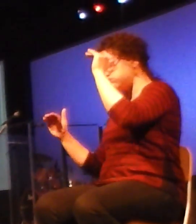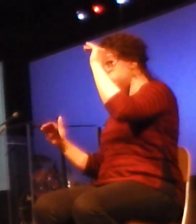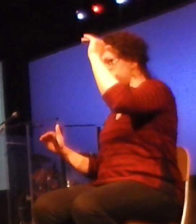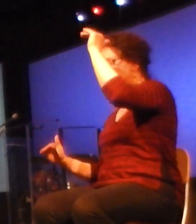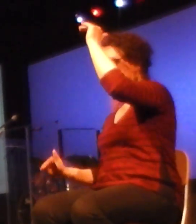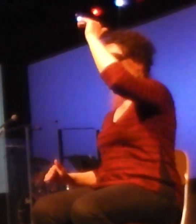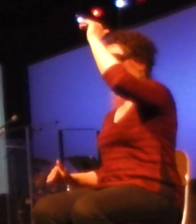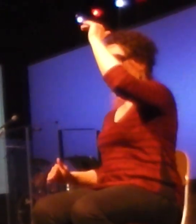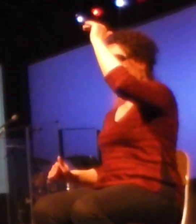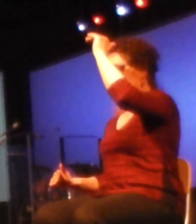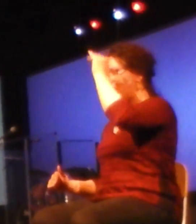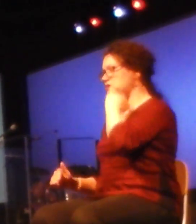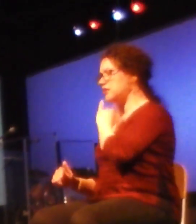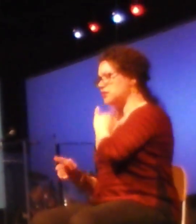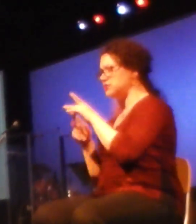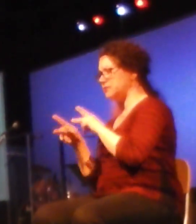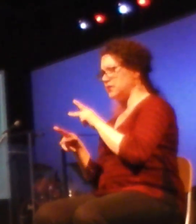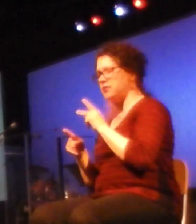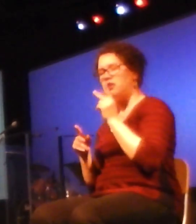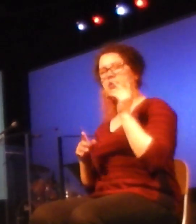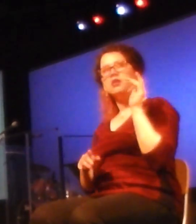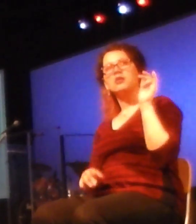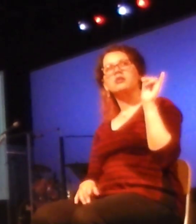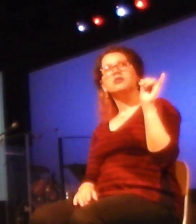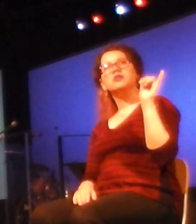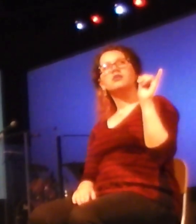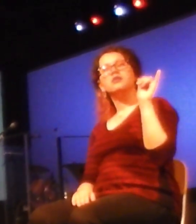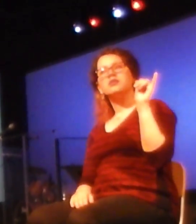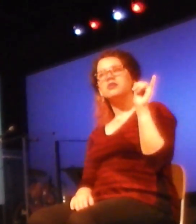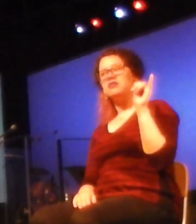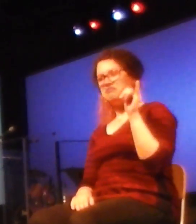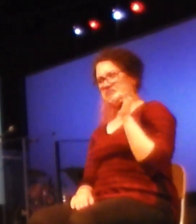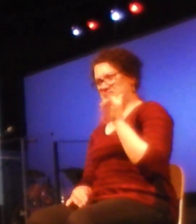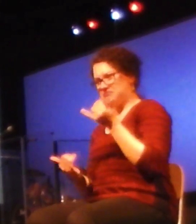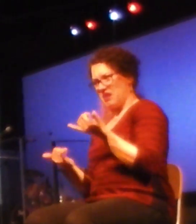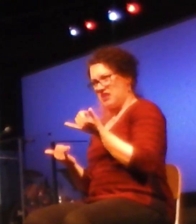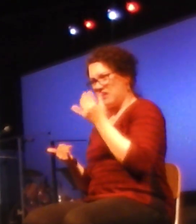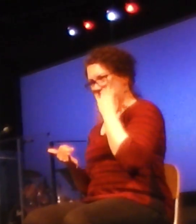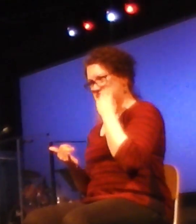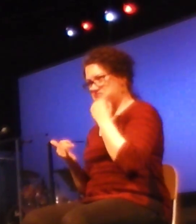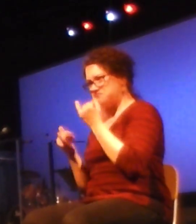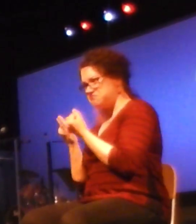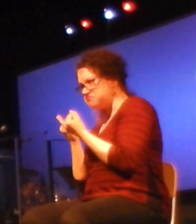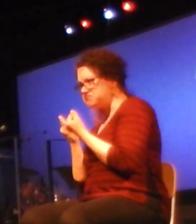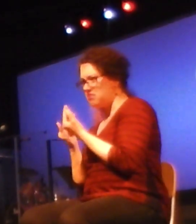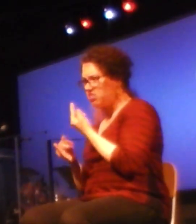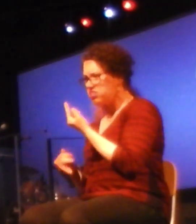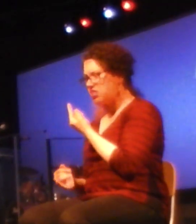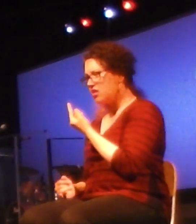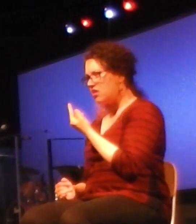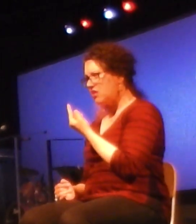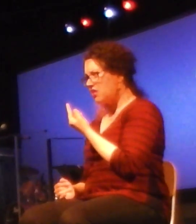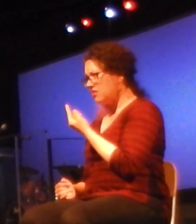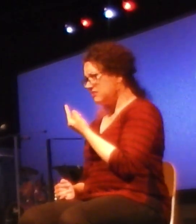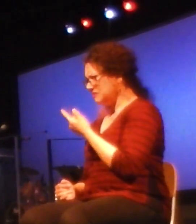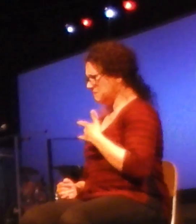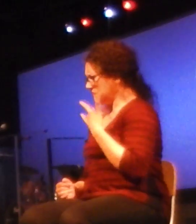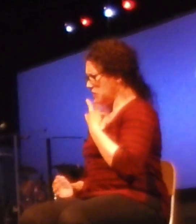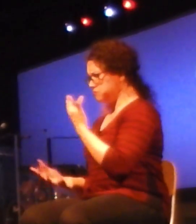the Israelites realize in this moment is, man, this exile that we're in, the Babylonians, it feels really powerful.